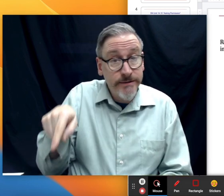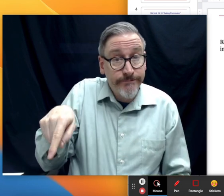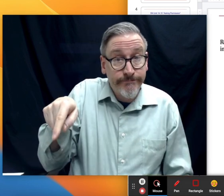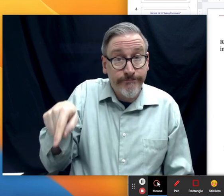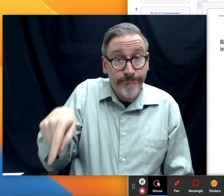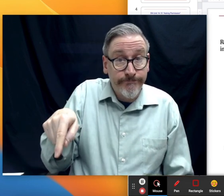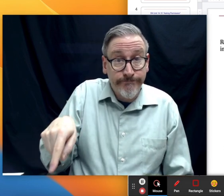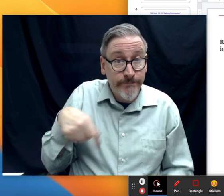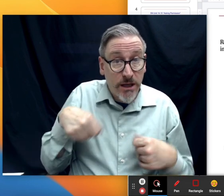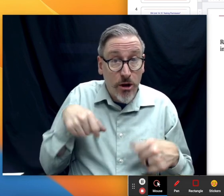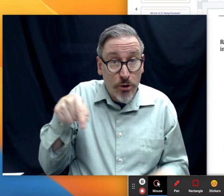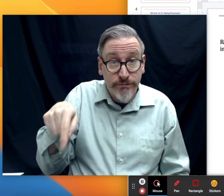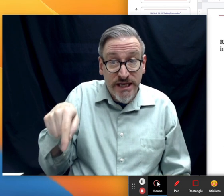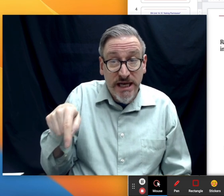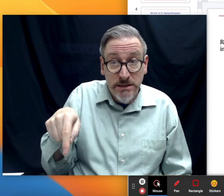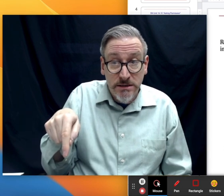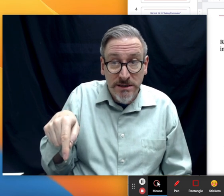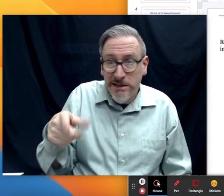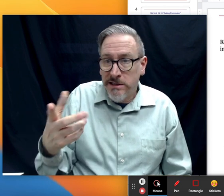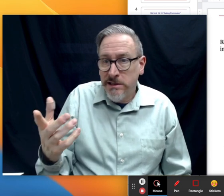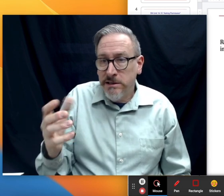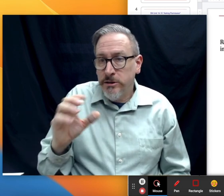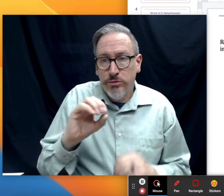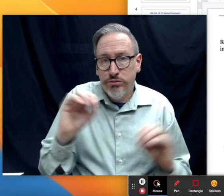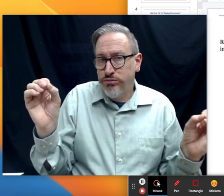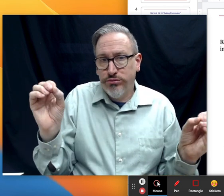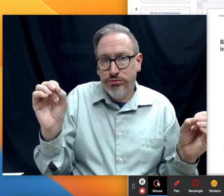it. Lawnmower, it.